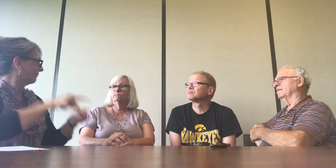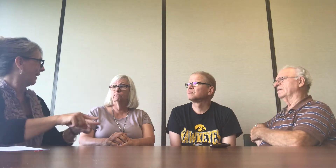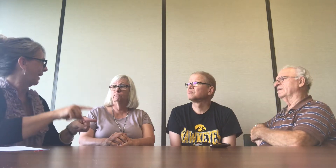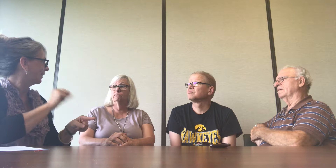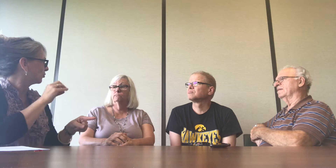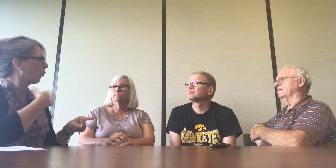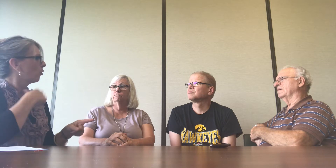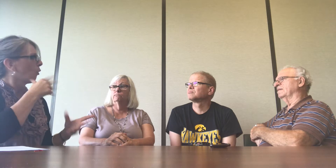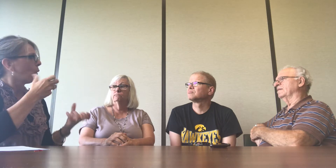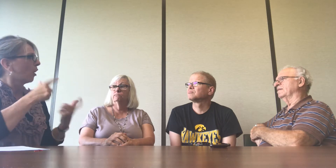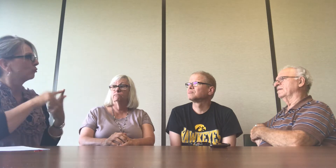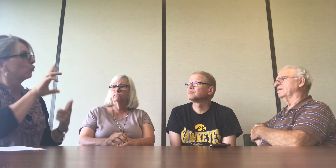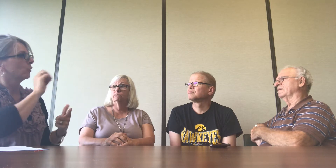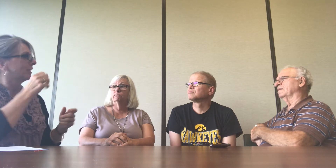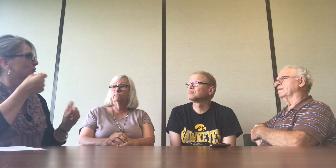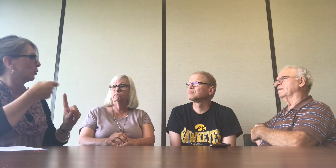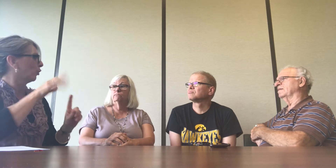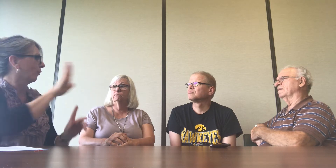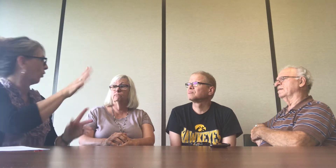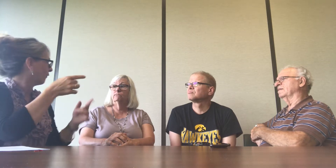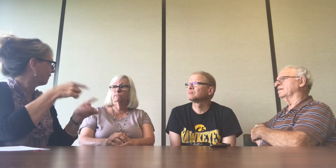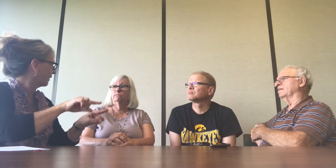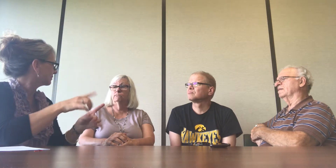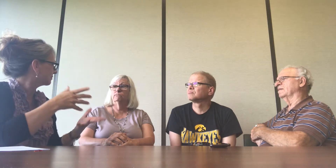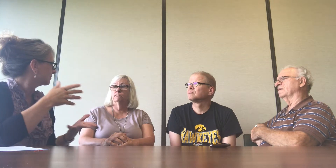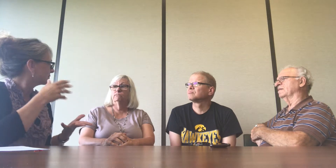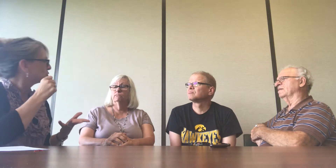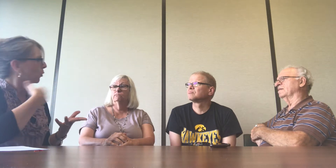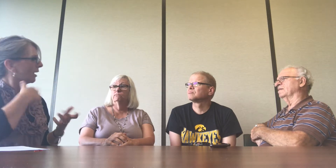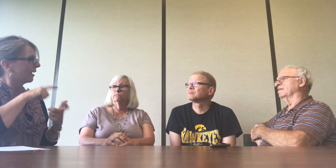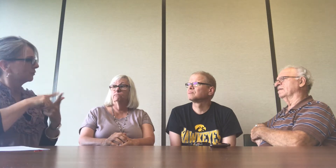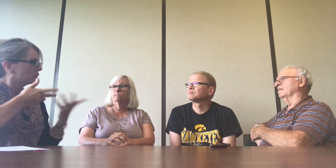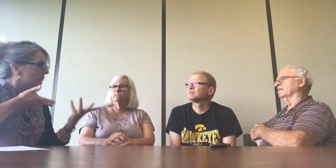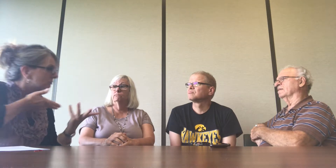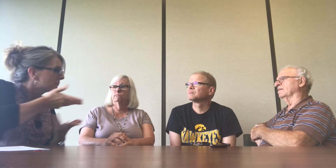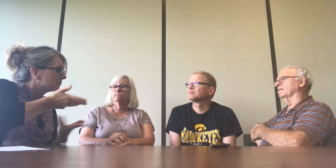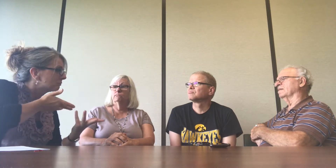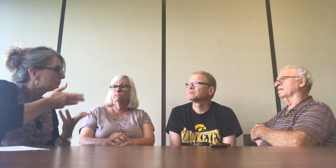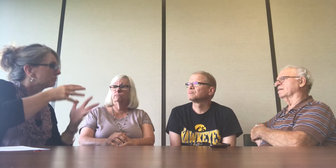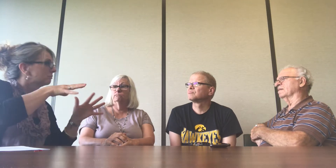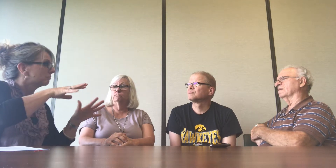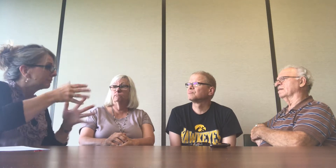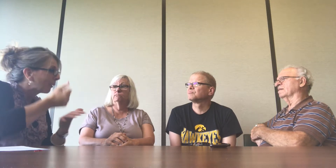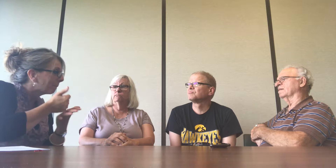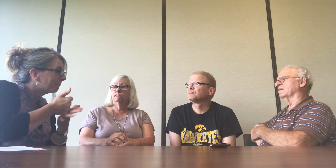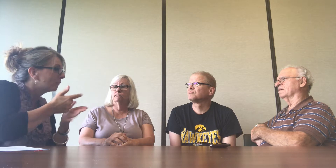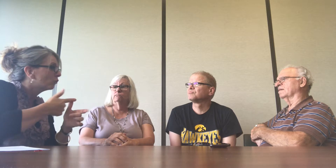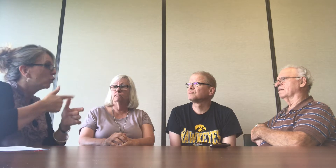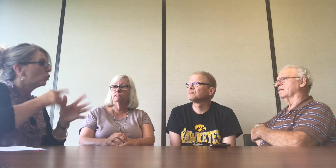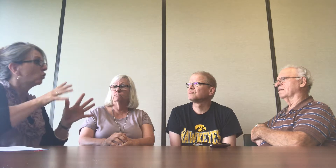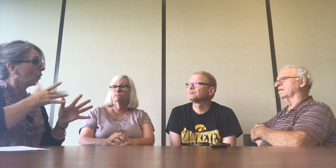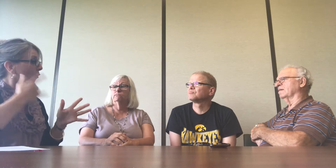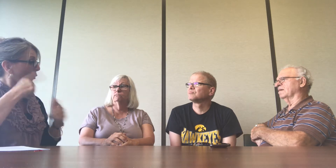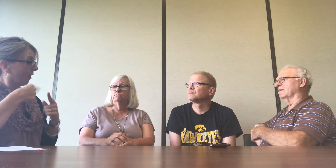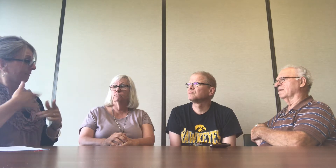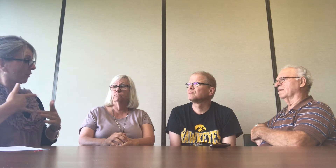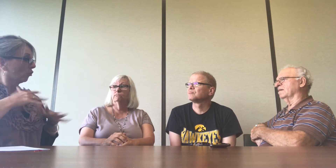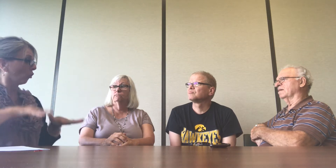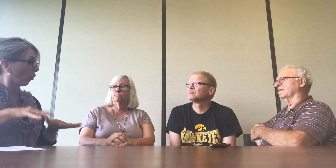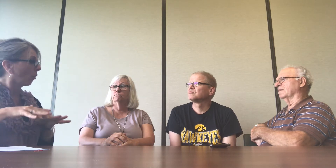re-traumatizing to talk with the police. It can re-trigger the event, and we don't want to do that. So we talk with them and